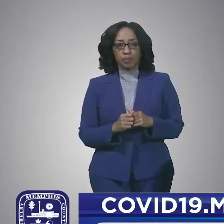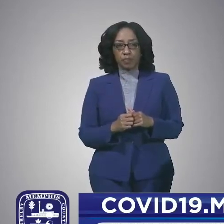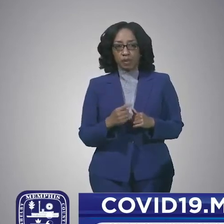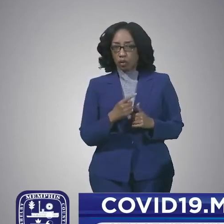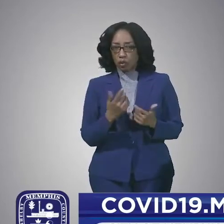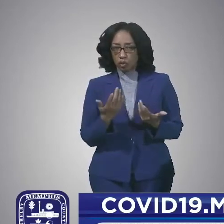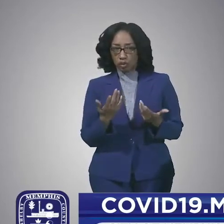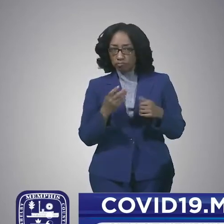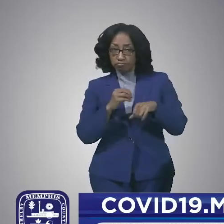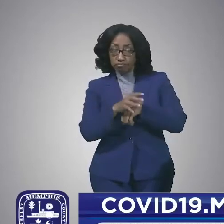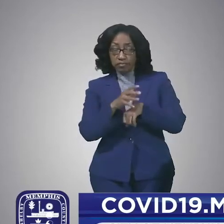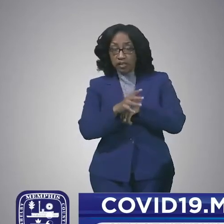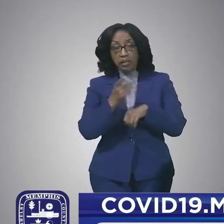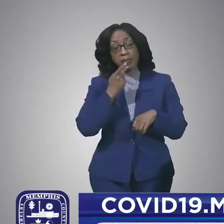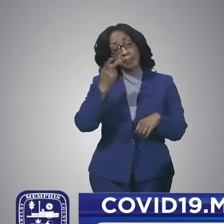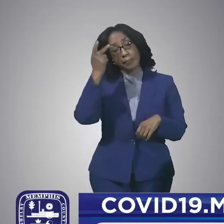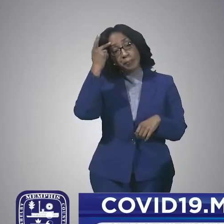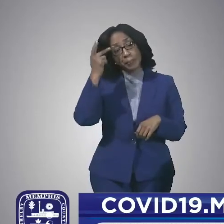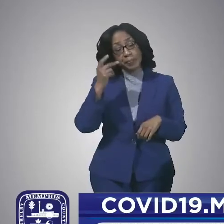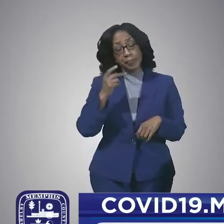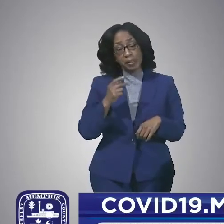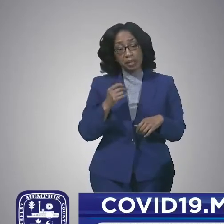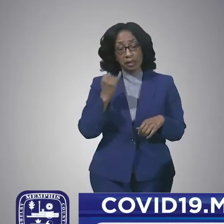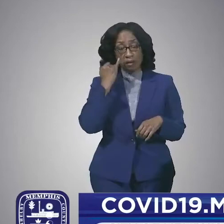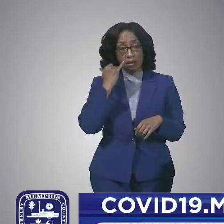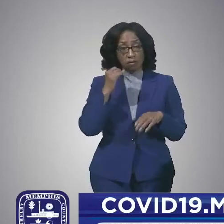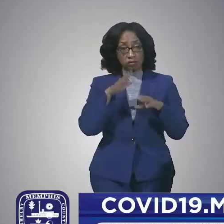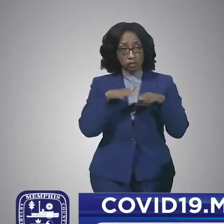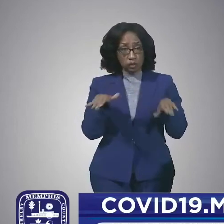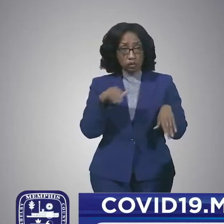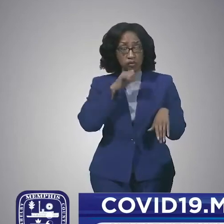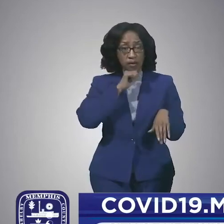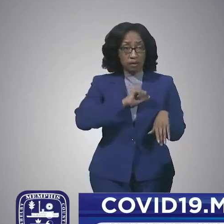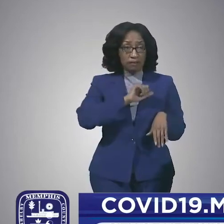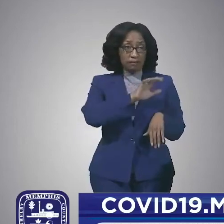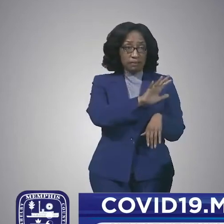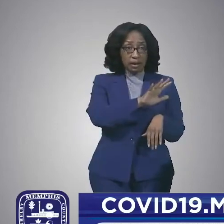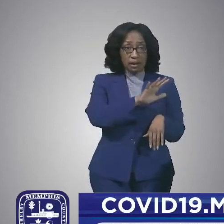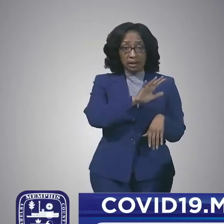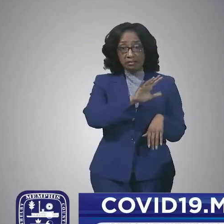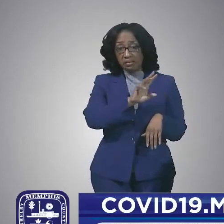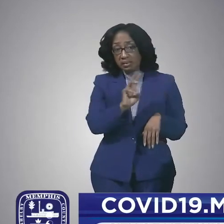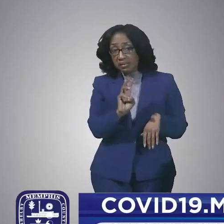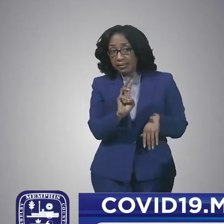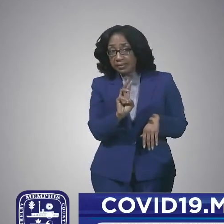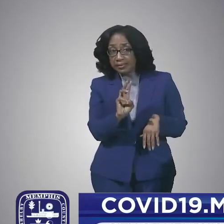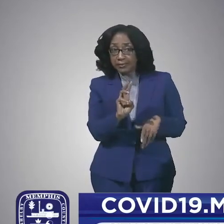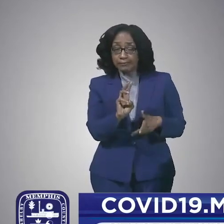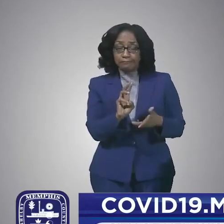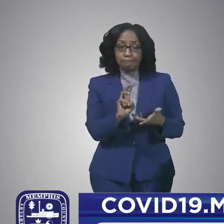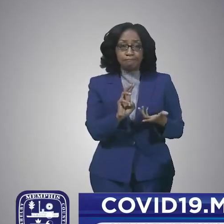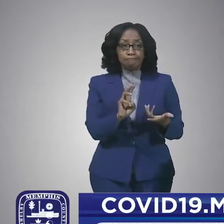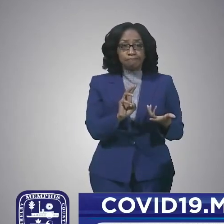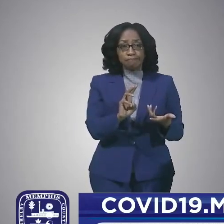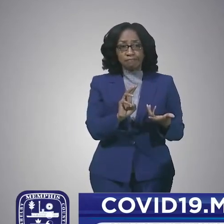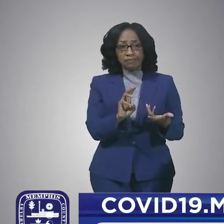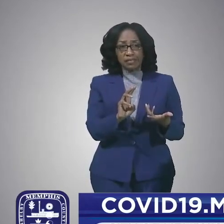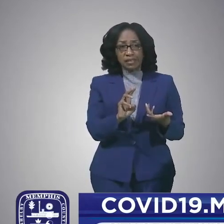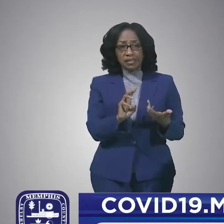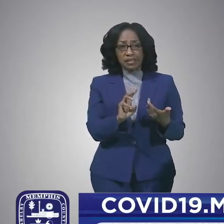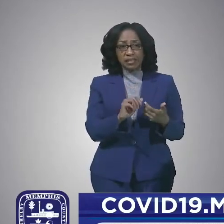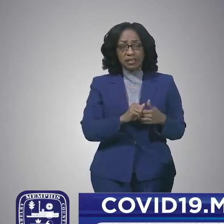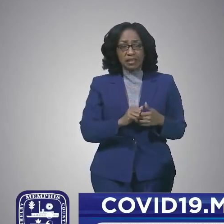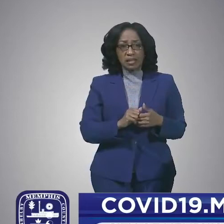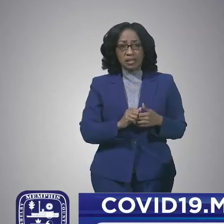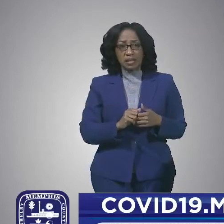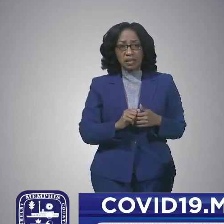you advise parents of, 5-year-olds, 6-year-olds who are experiencing with a little bit of